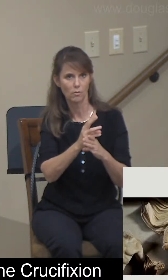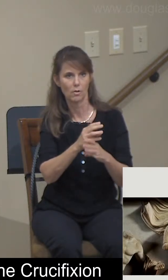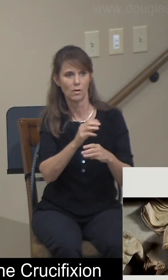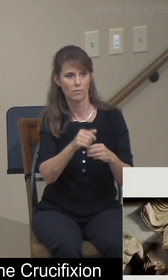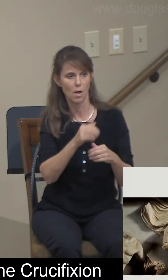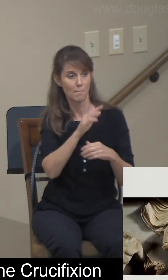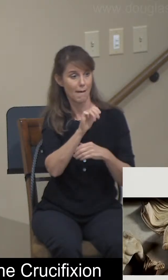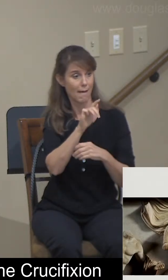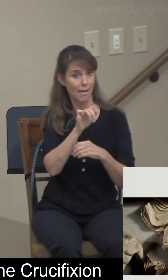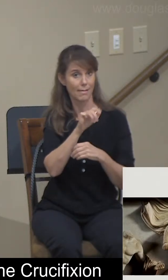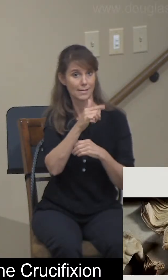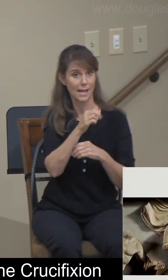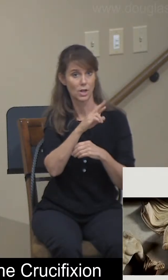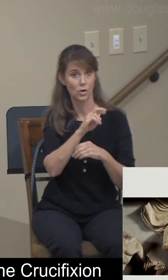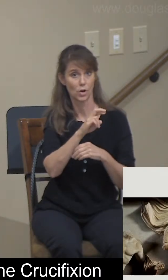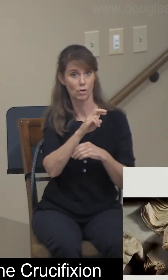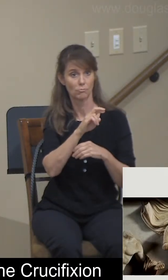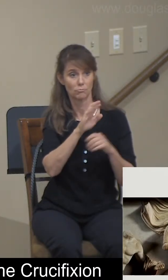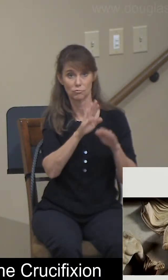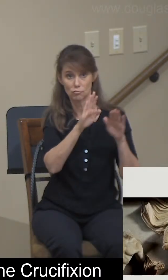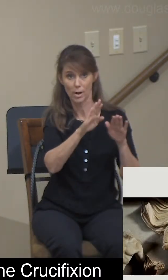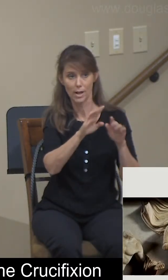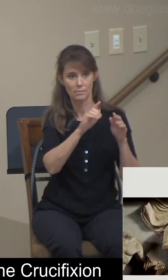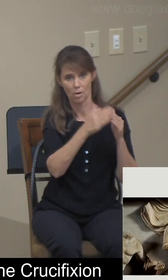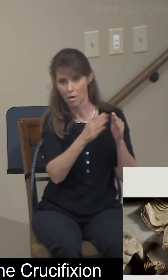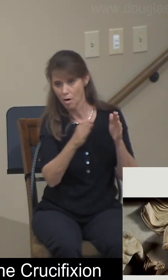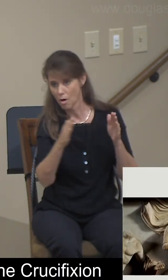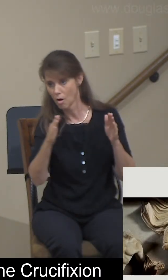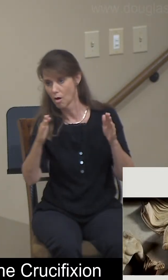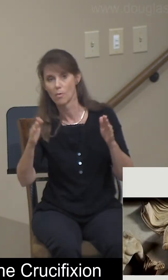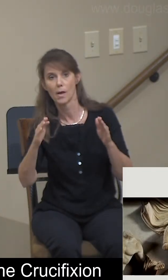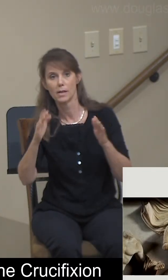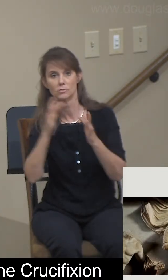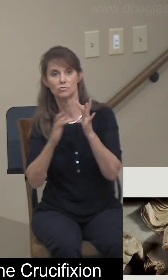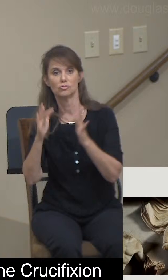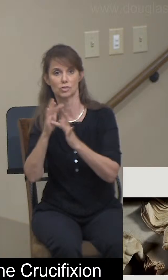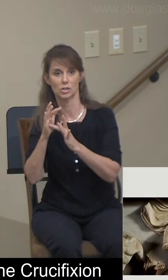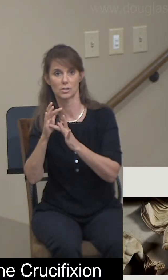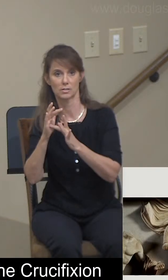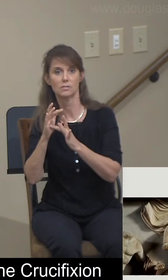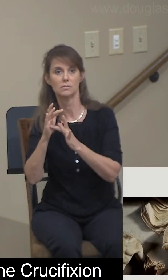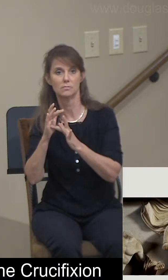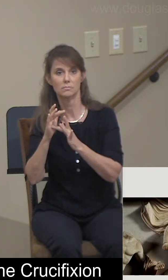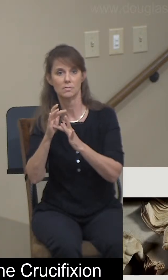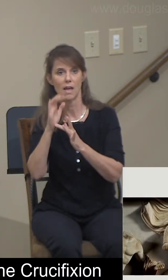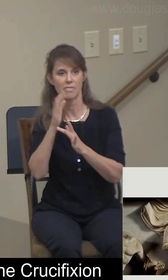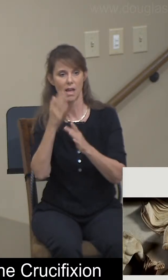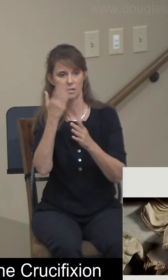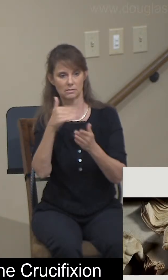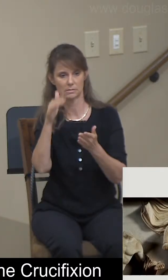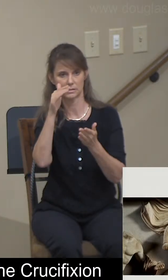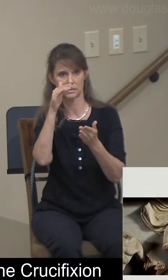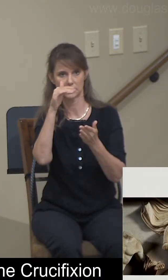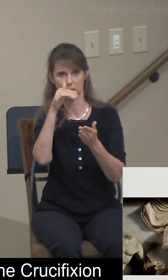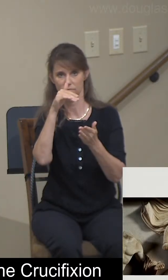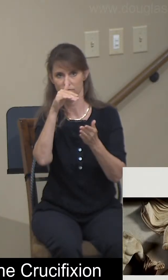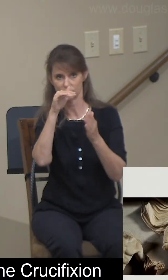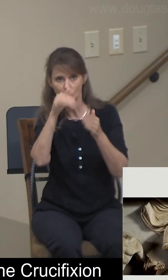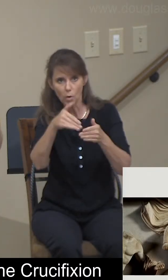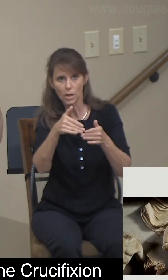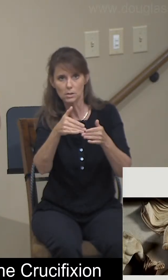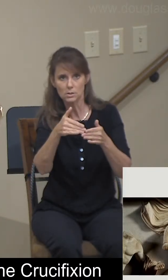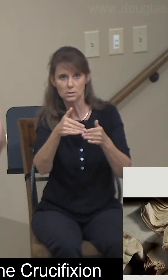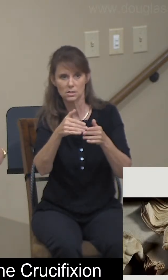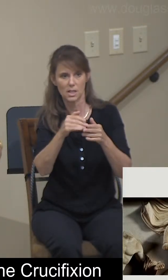that Jesus is born in, that Jesus is ministering in. This is going to be one of the central themes and central factors that shape